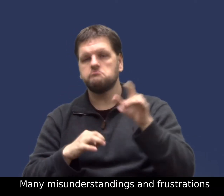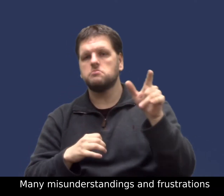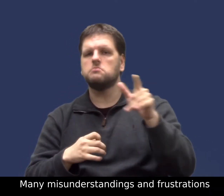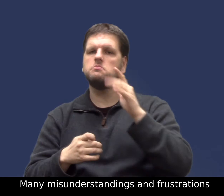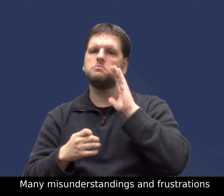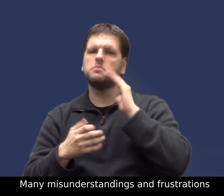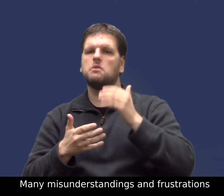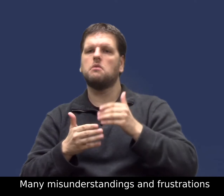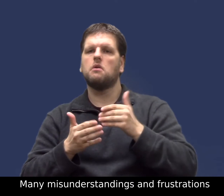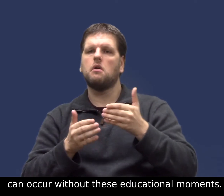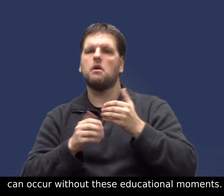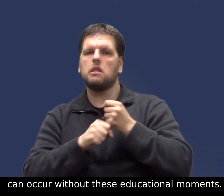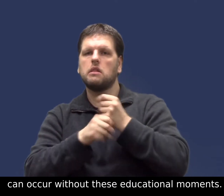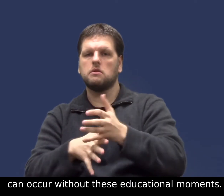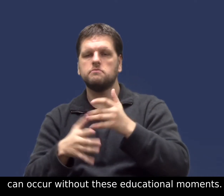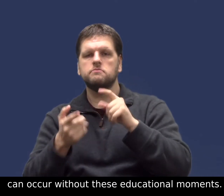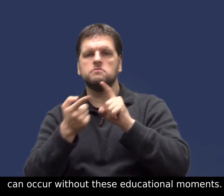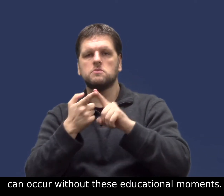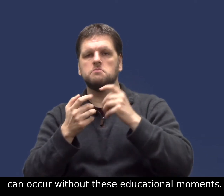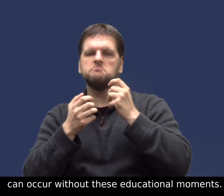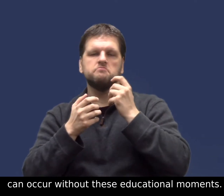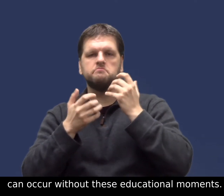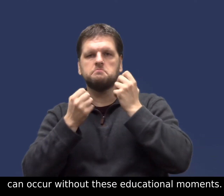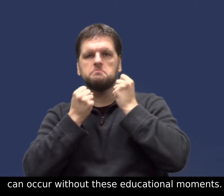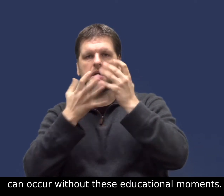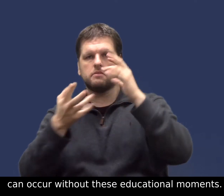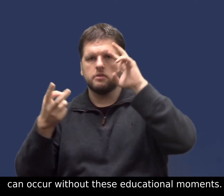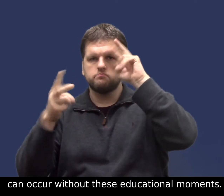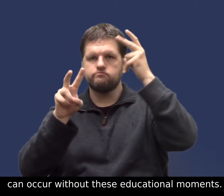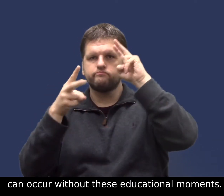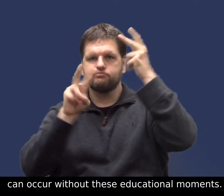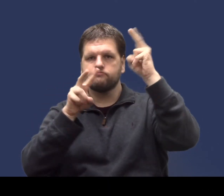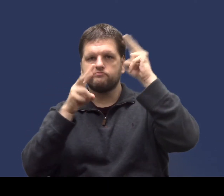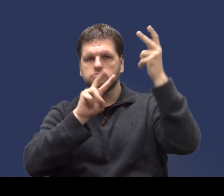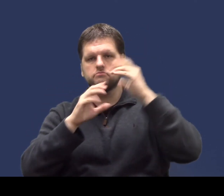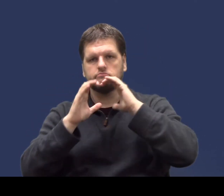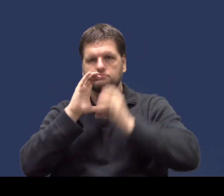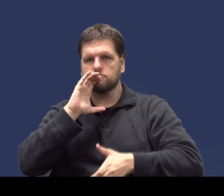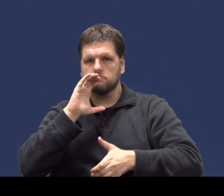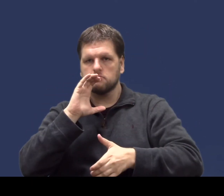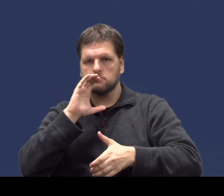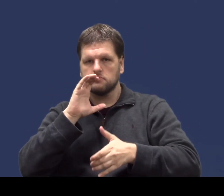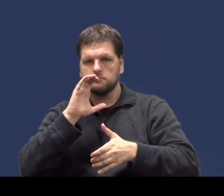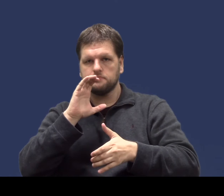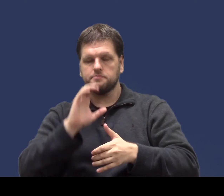and frustrations can occur without these educational moments.